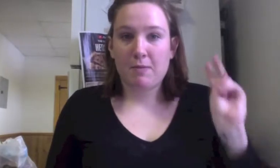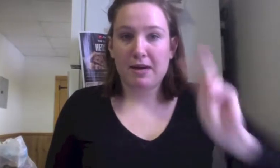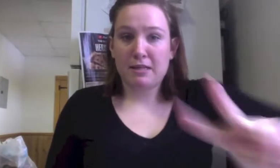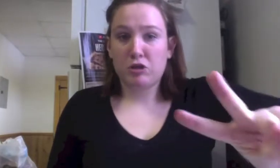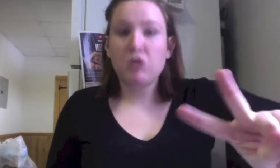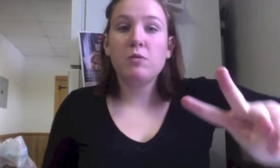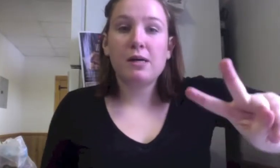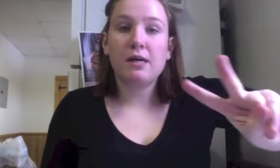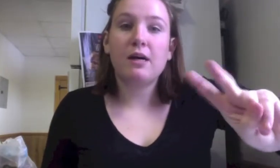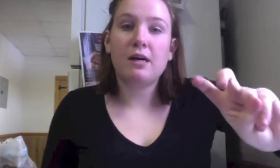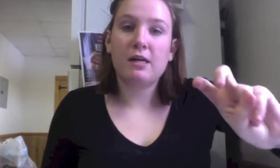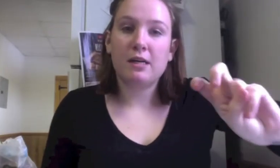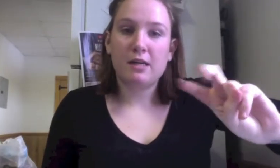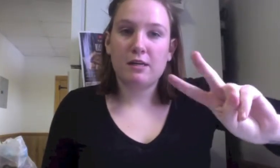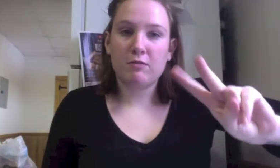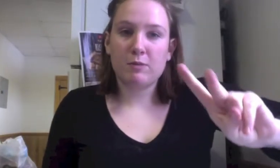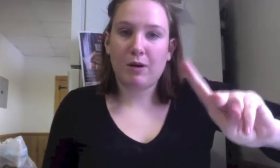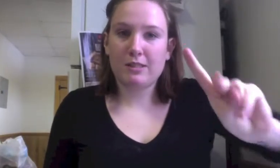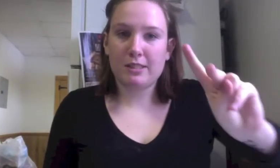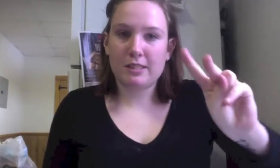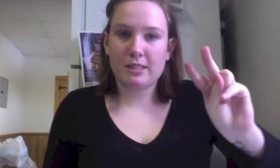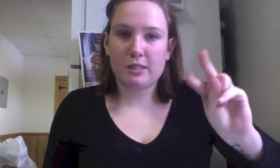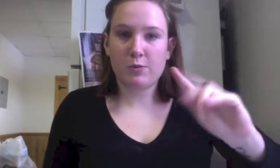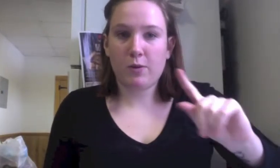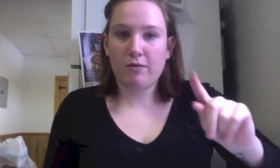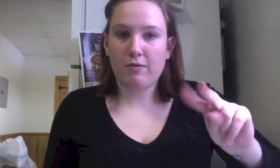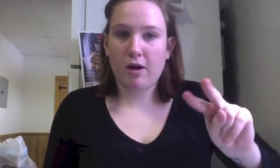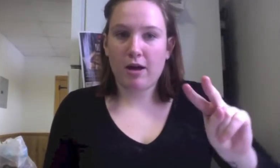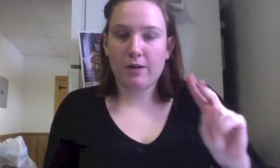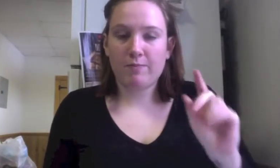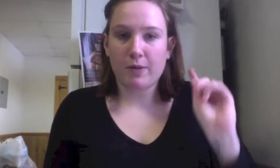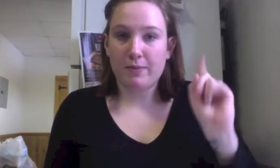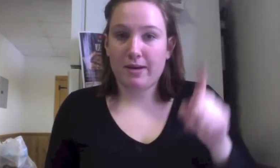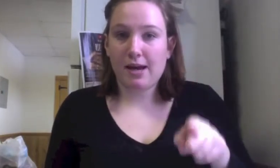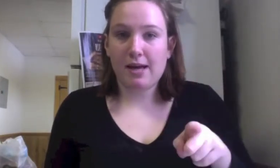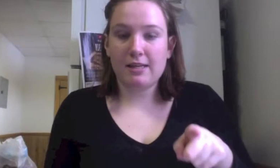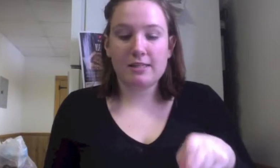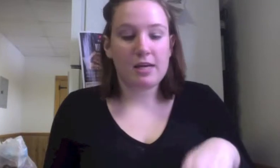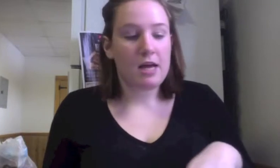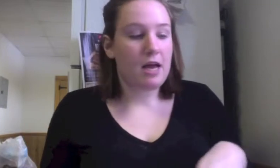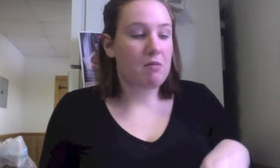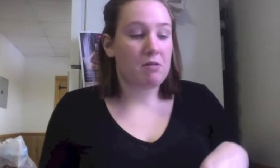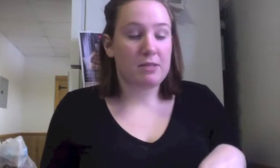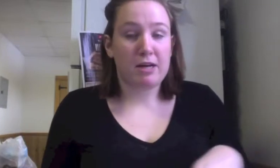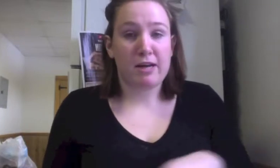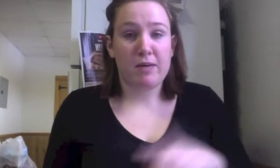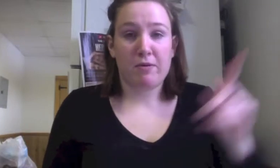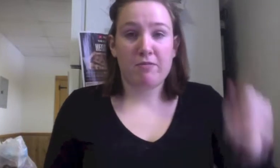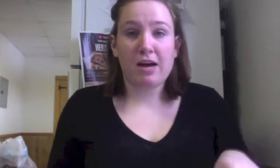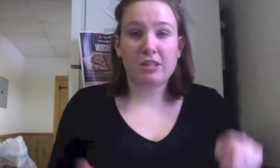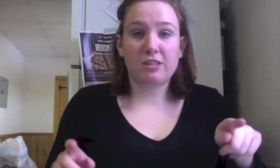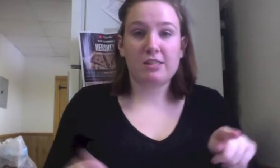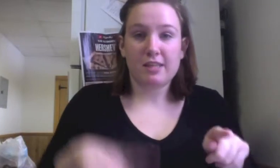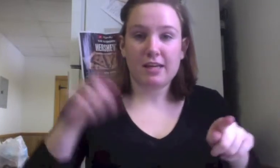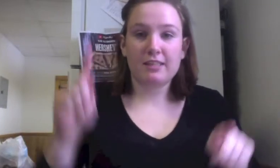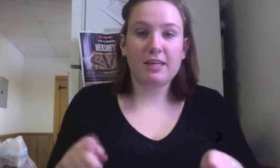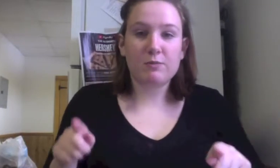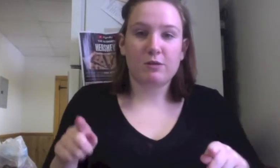combining two responses into this one vlog because I'm going to be talking about fractions and decimals.